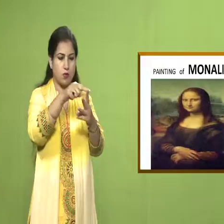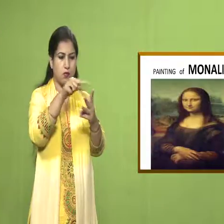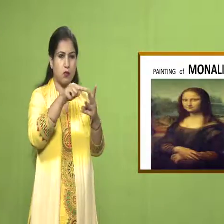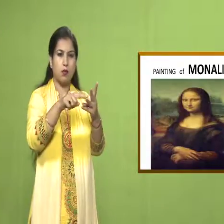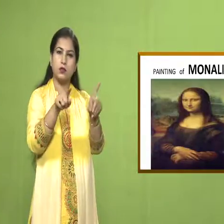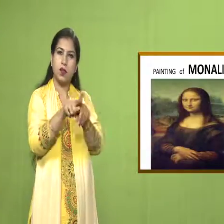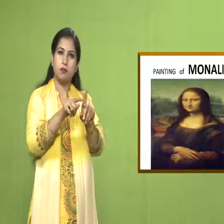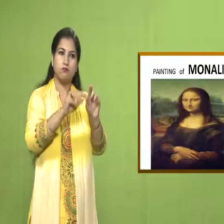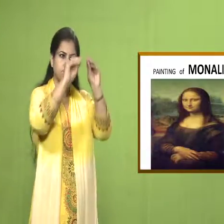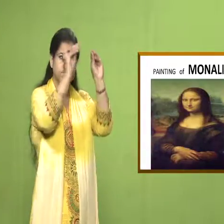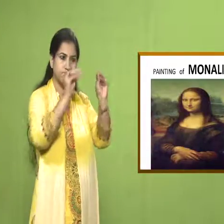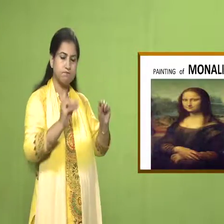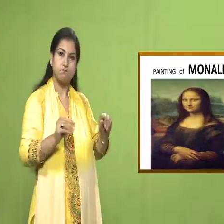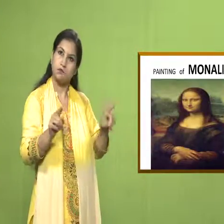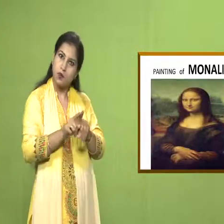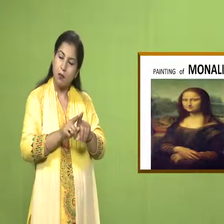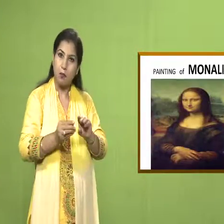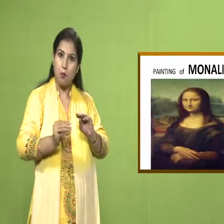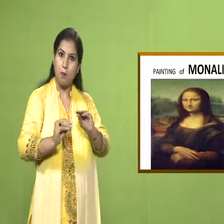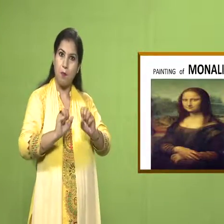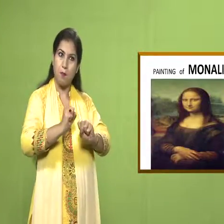etc., great progress was made.